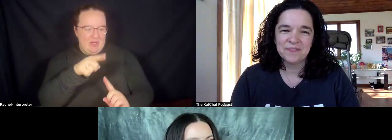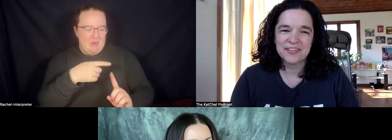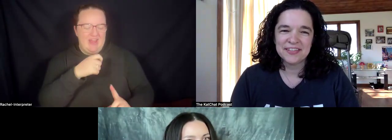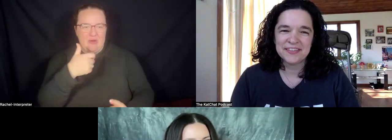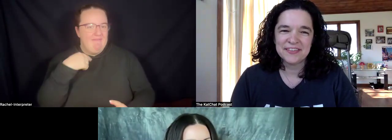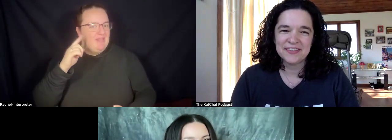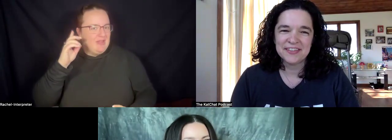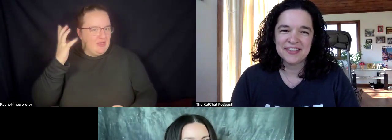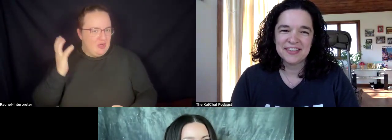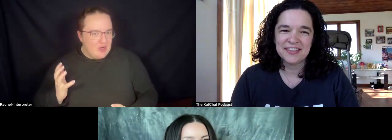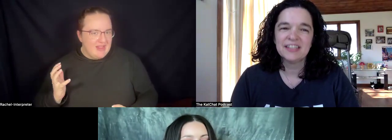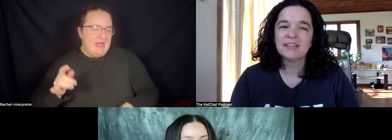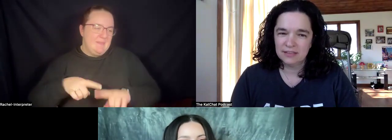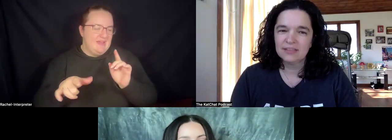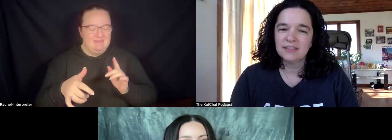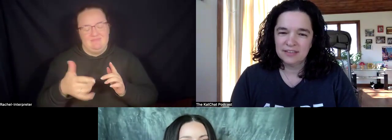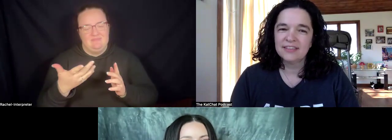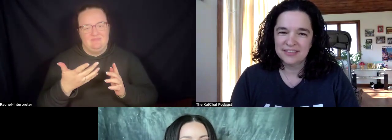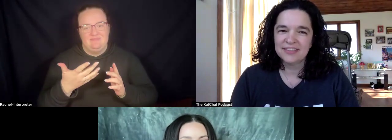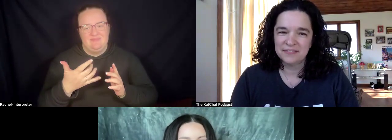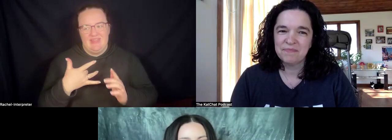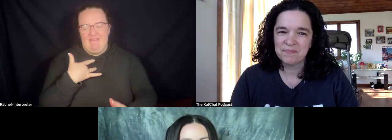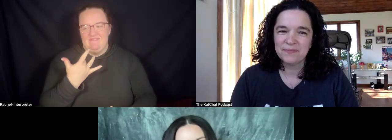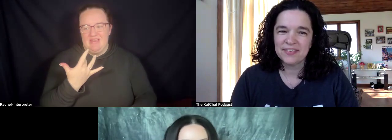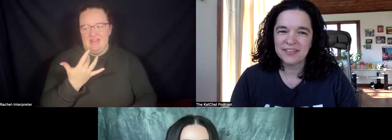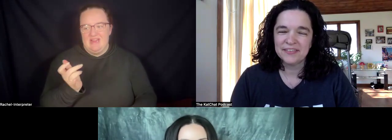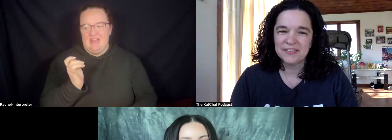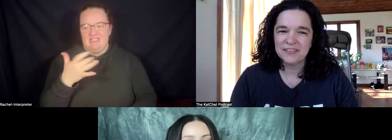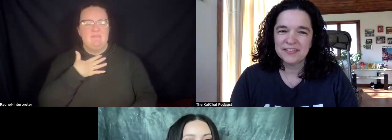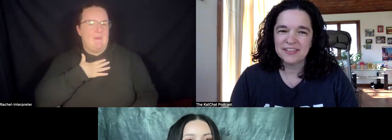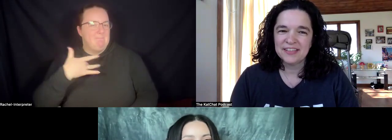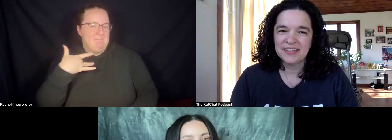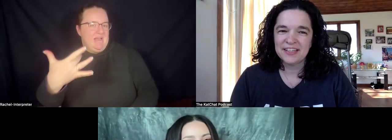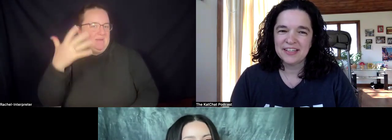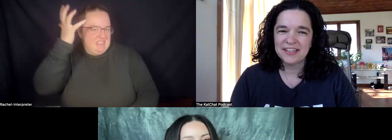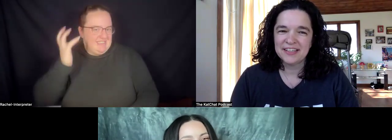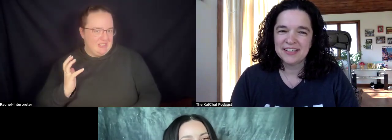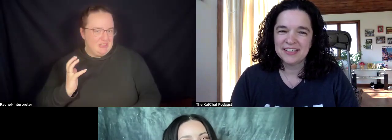curl. The curly hair is I just feel like a signature for me. So